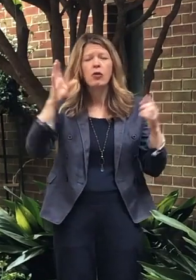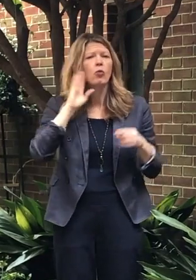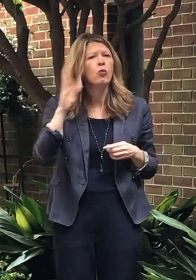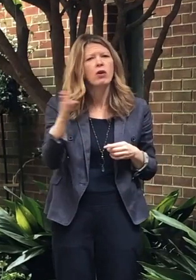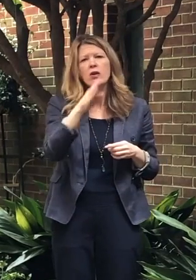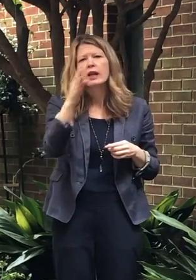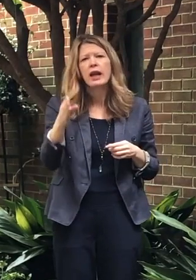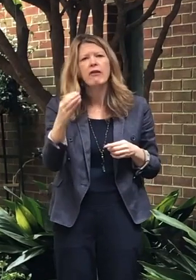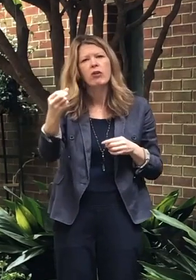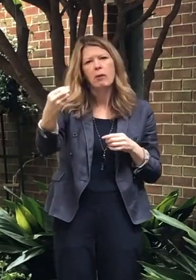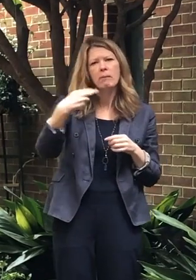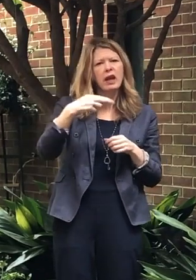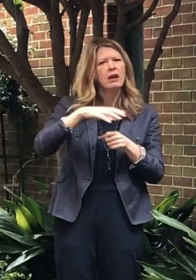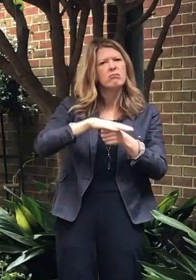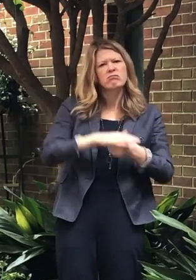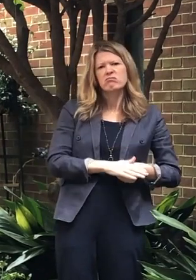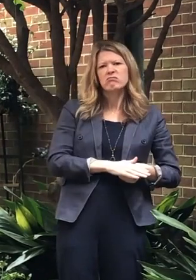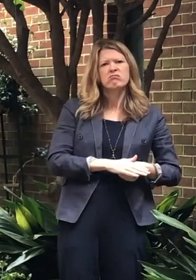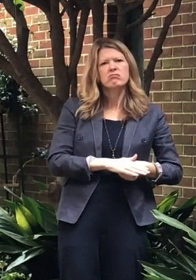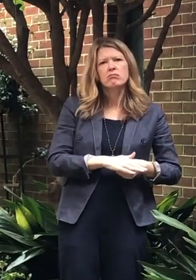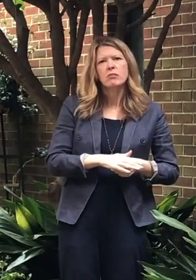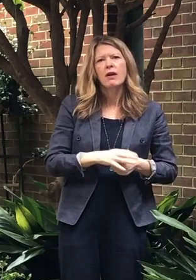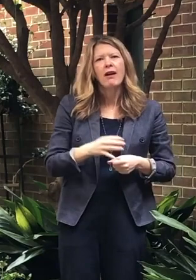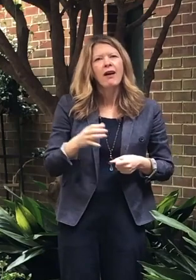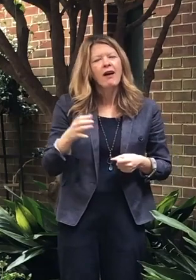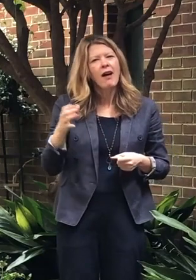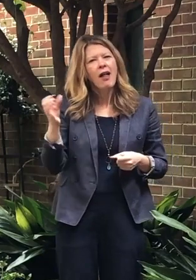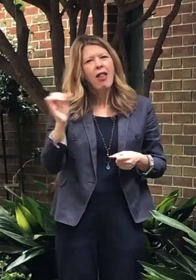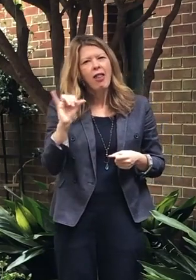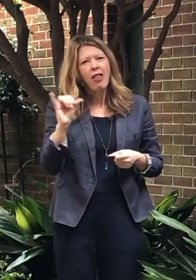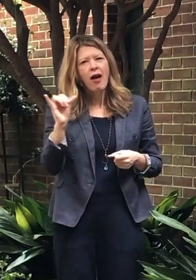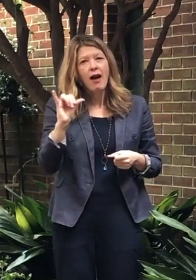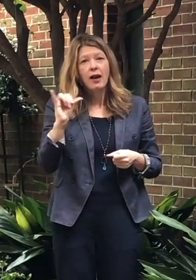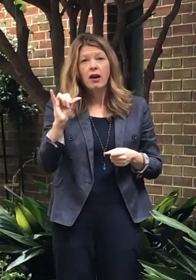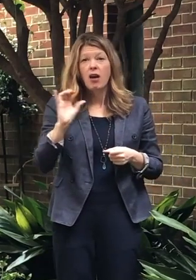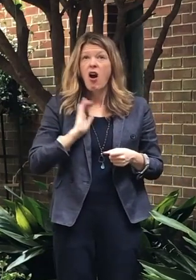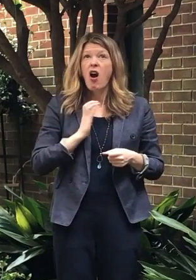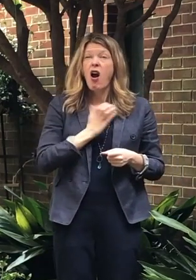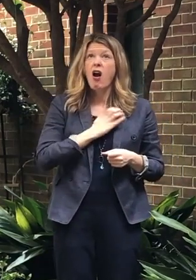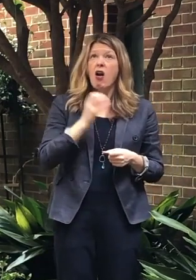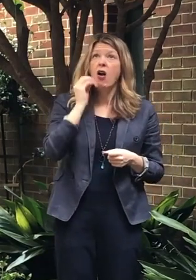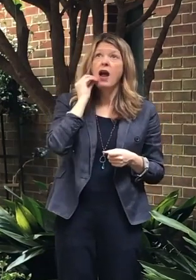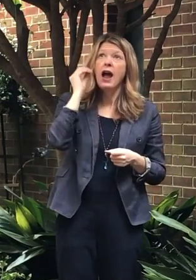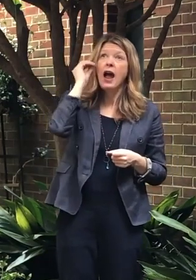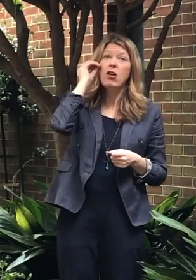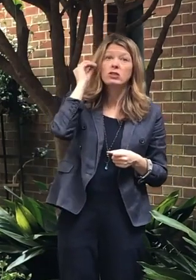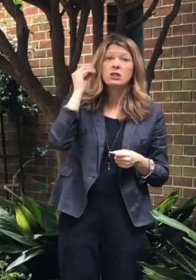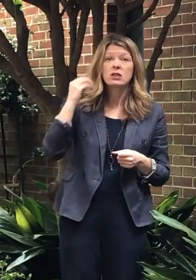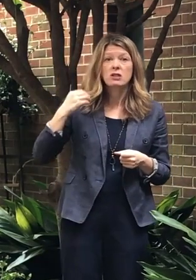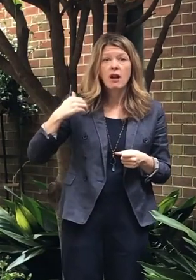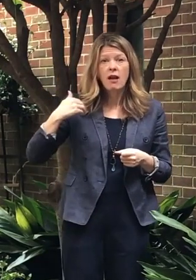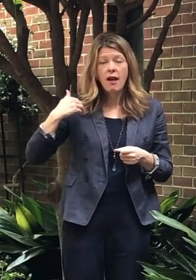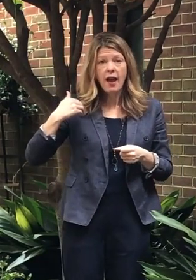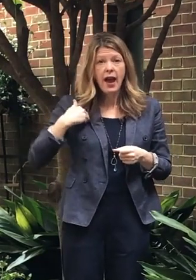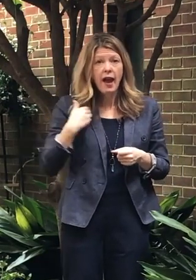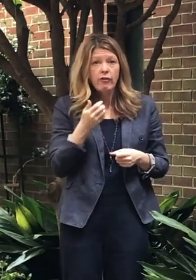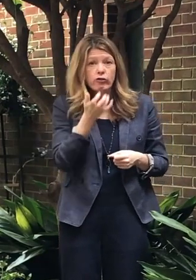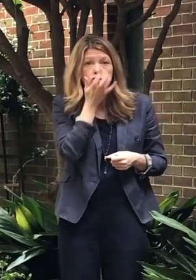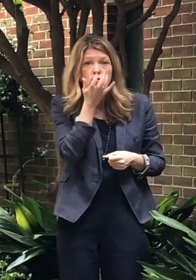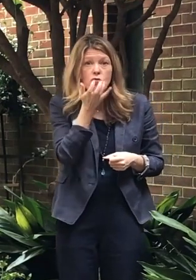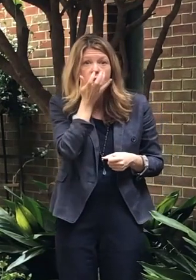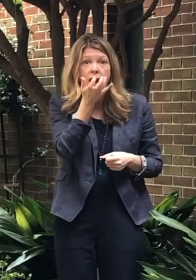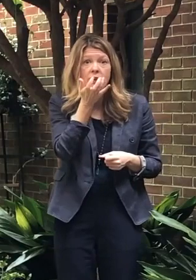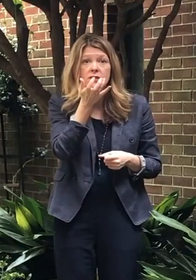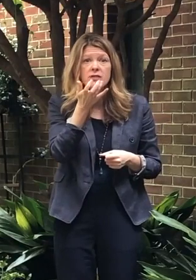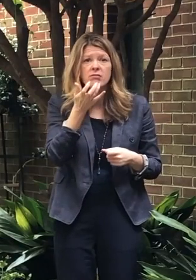be like grass upon the housetops, which withers before it can be plucked, which does